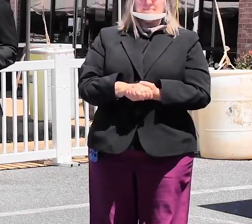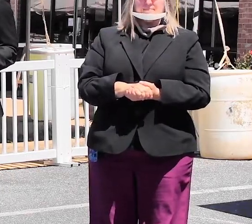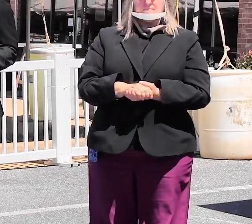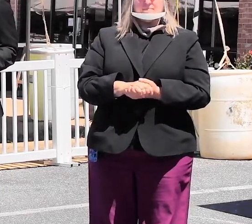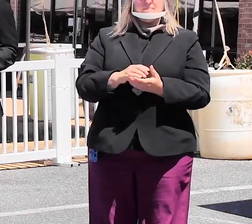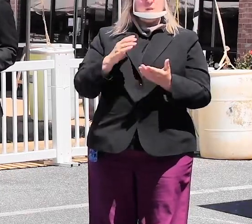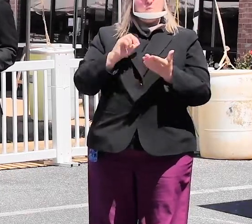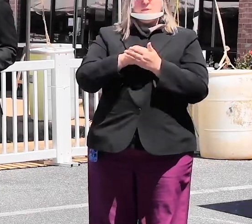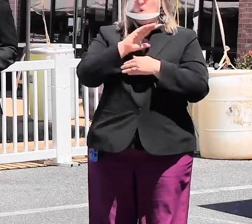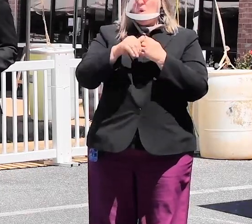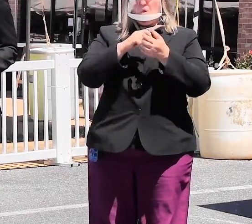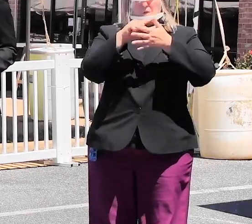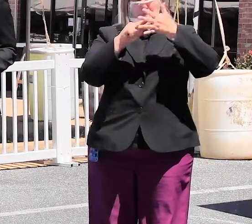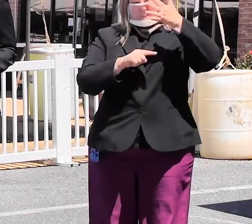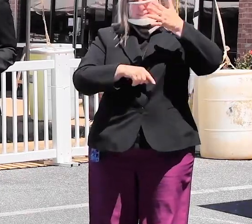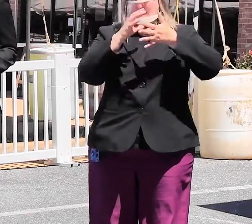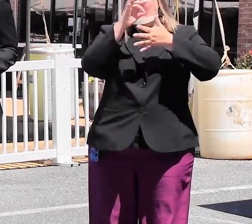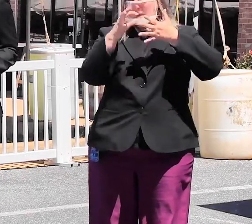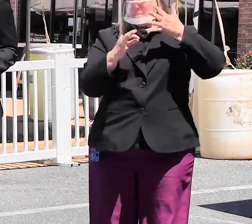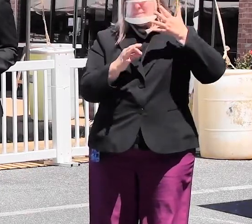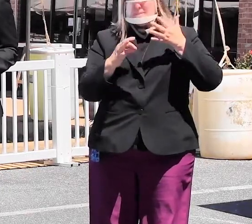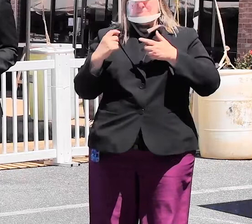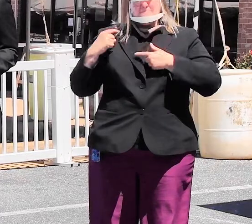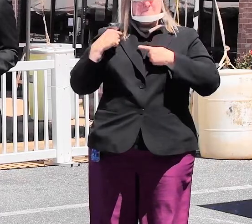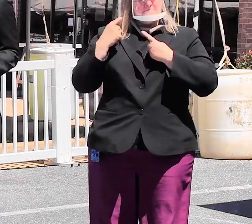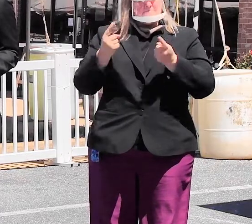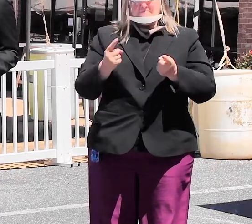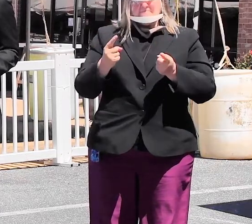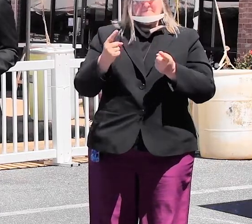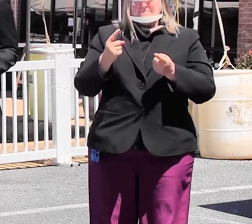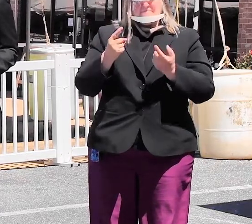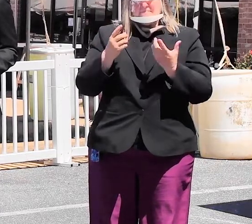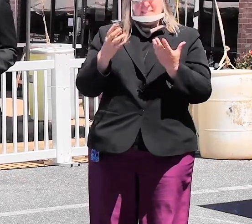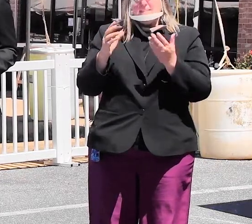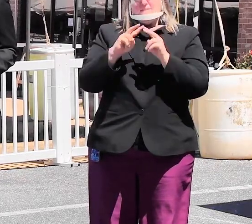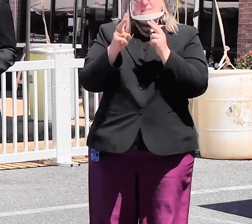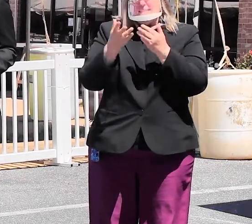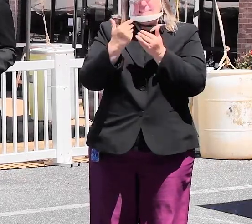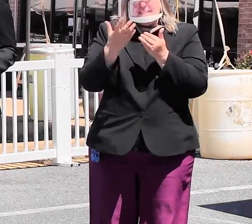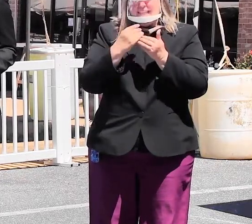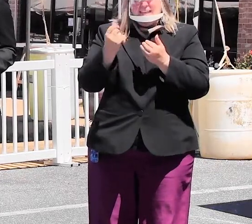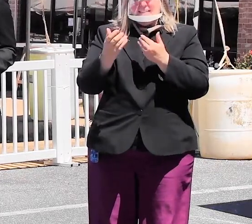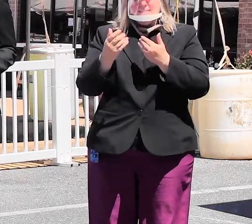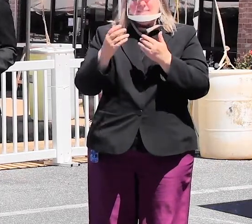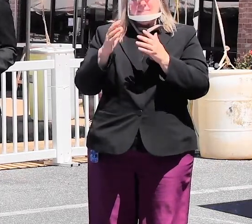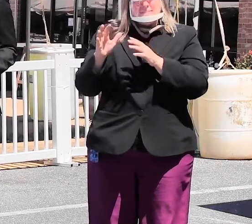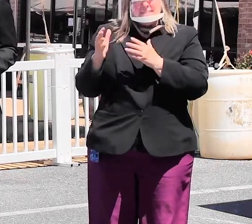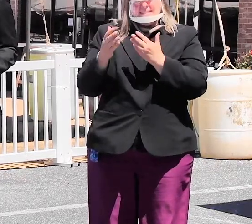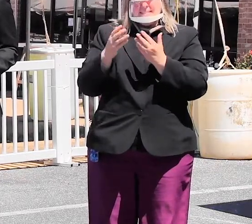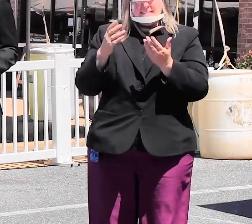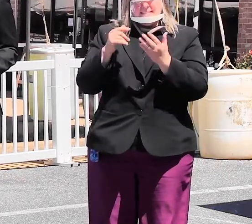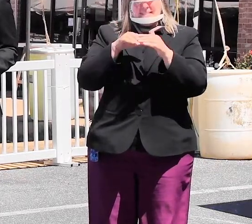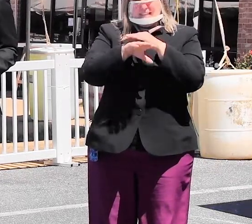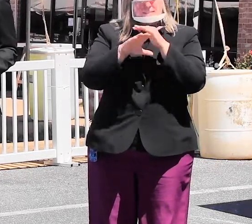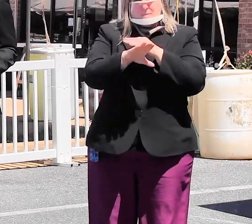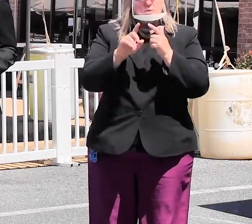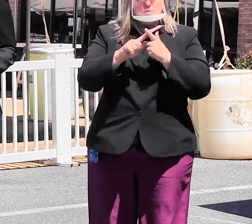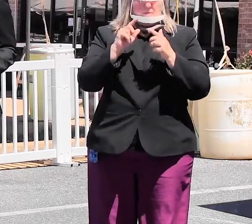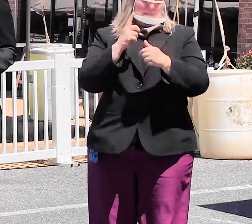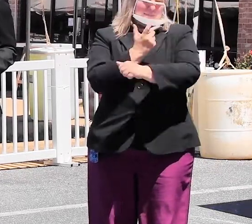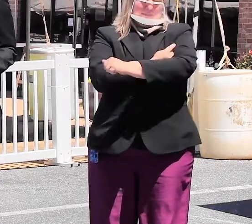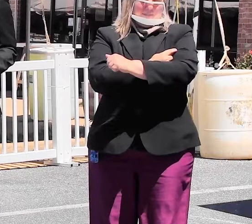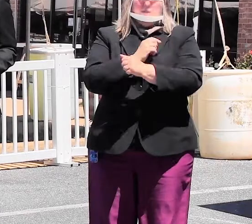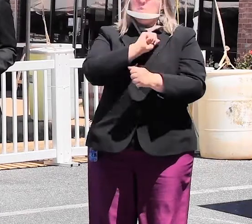With all of these options, it's never been easier or more convenient to get vaccinated. And we're all